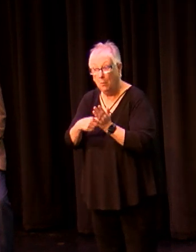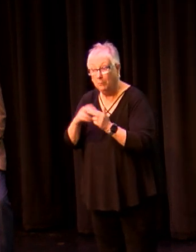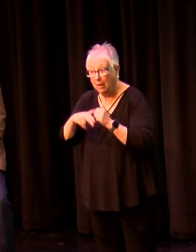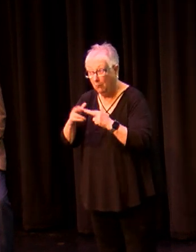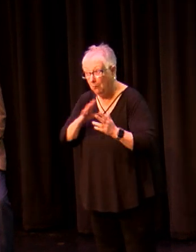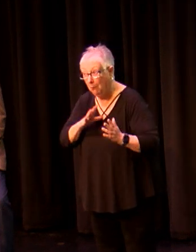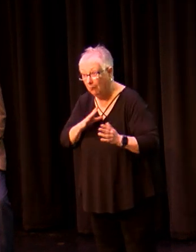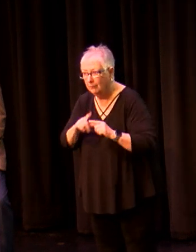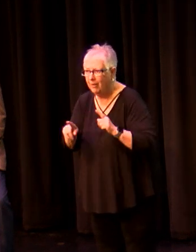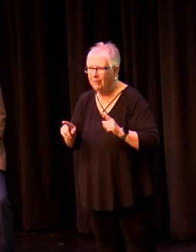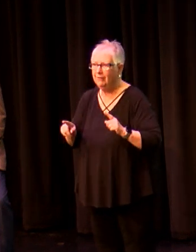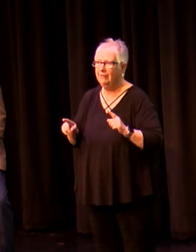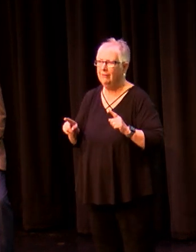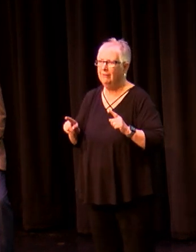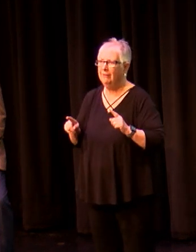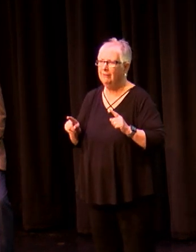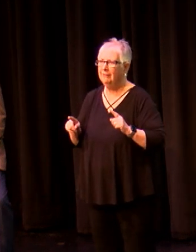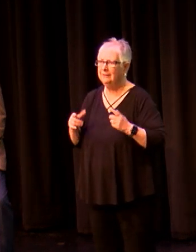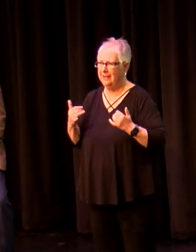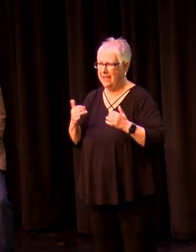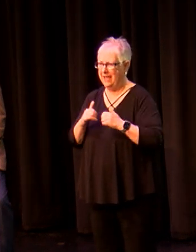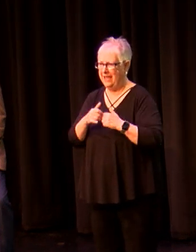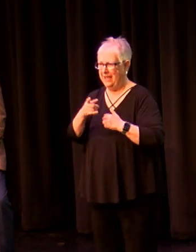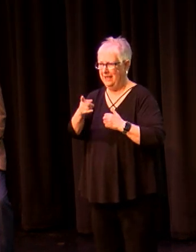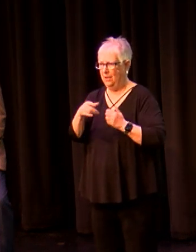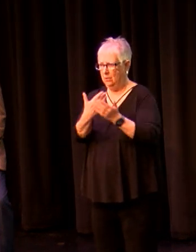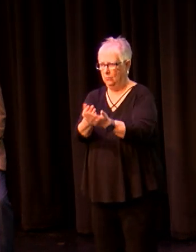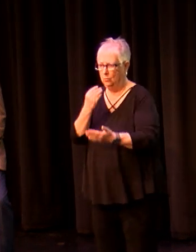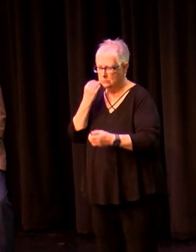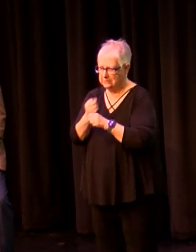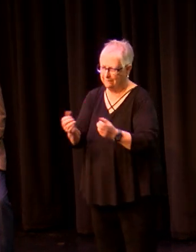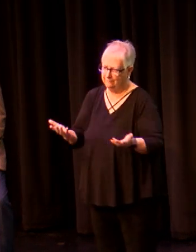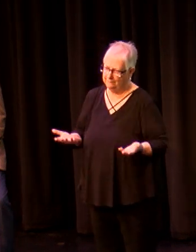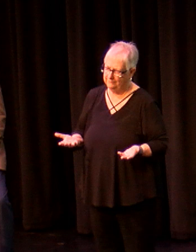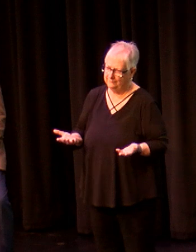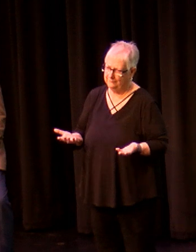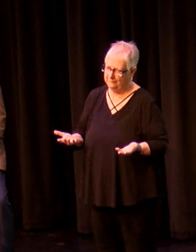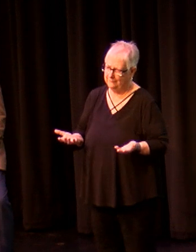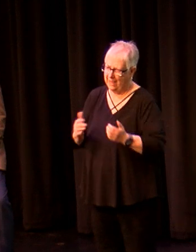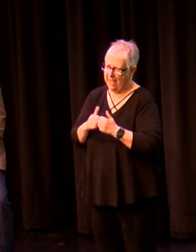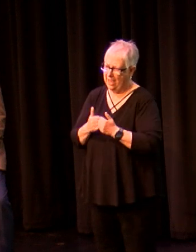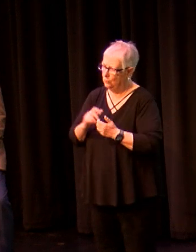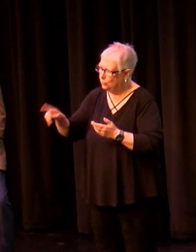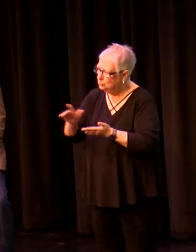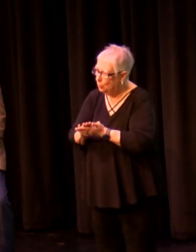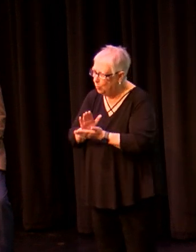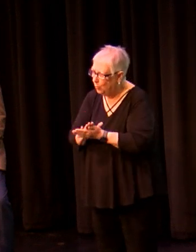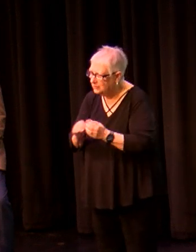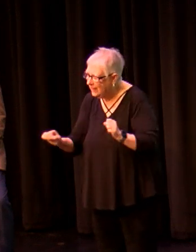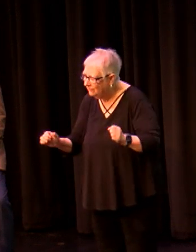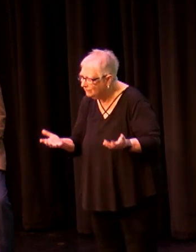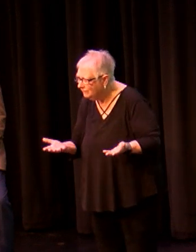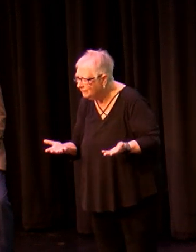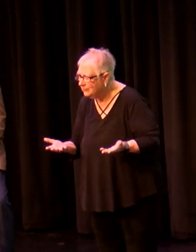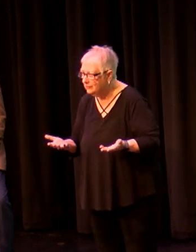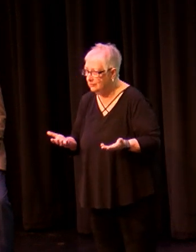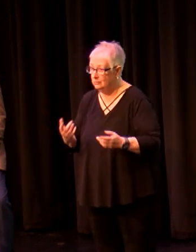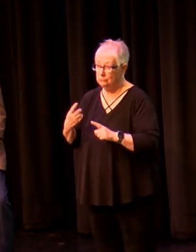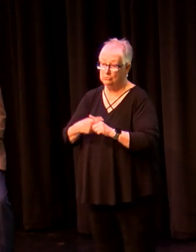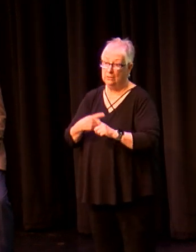safely travel down East Street to reach downtown, get to transit or to school is essential. Rents are high, and offering